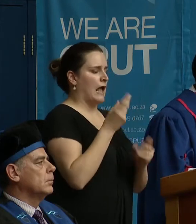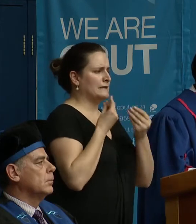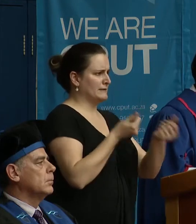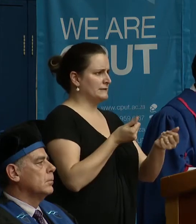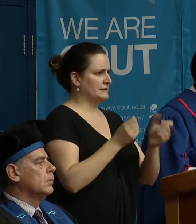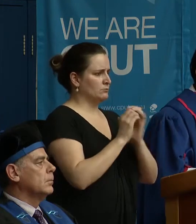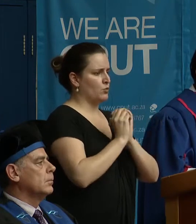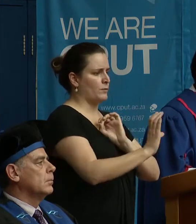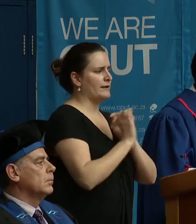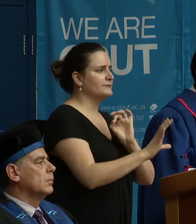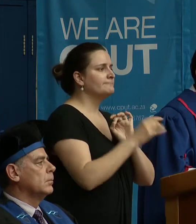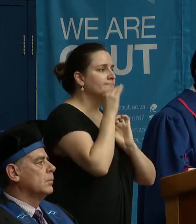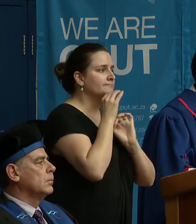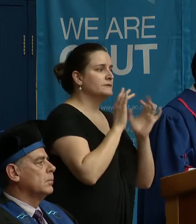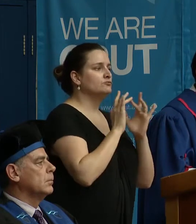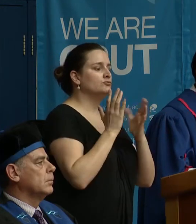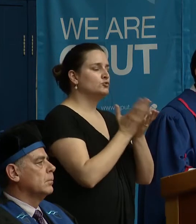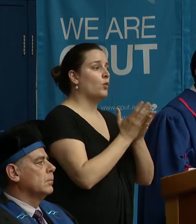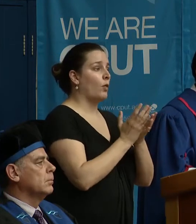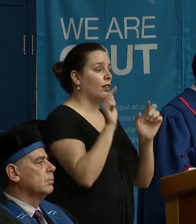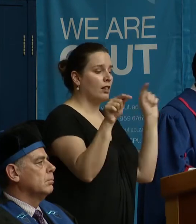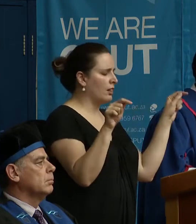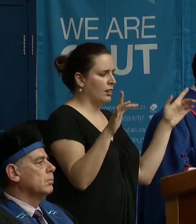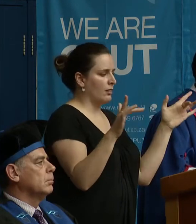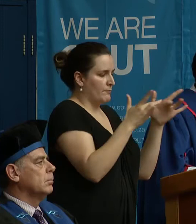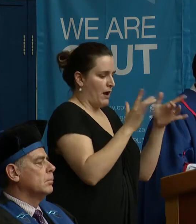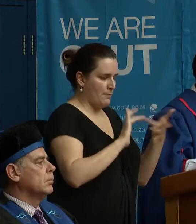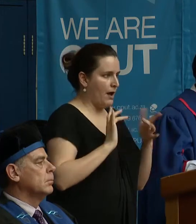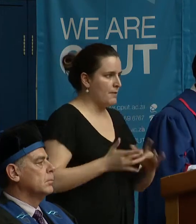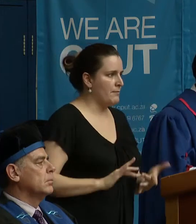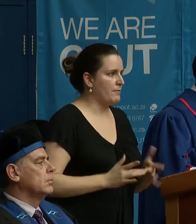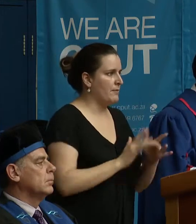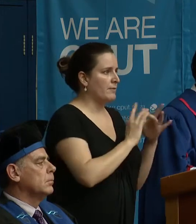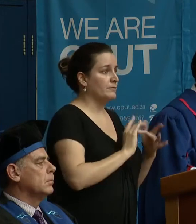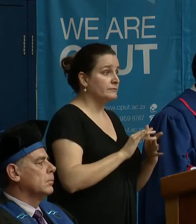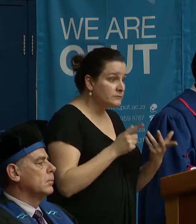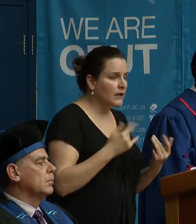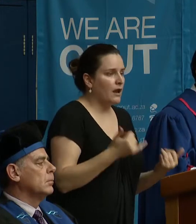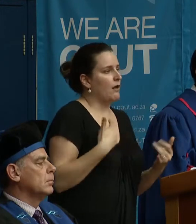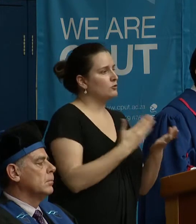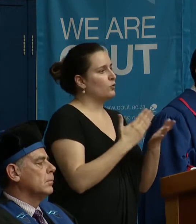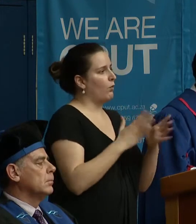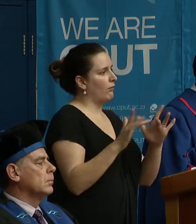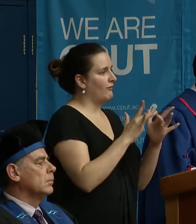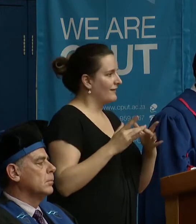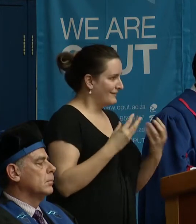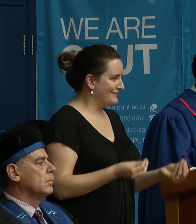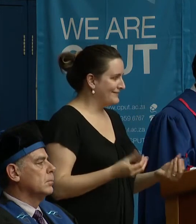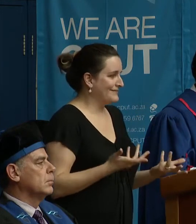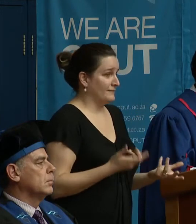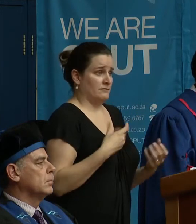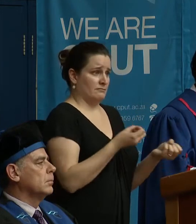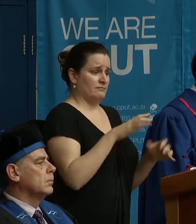network interconnecting all of the schools in the province, which is a radical change to the way schools are connected in the province, people told us that